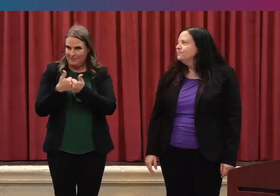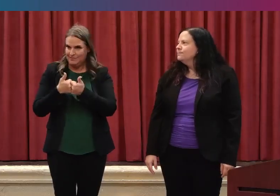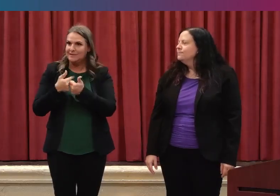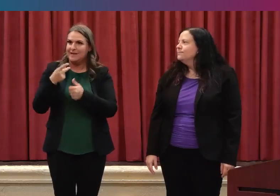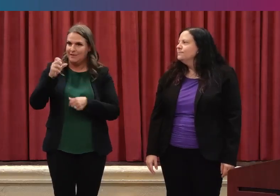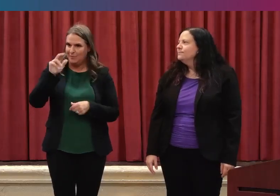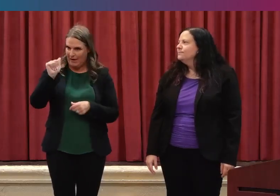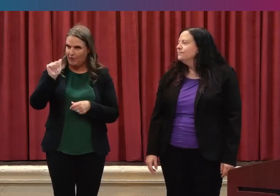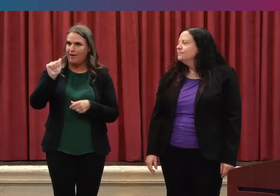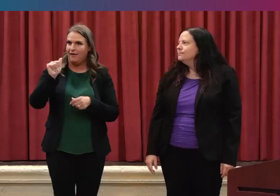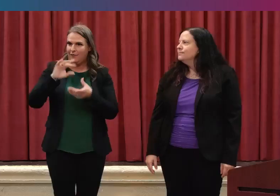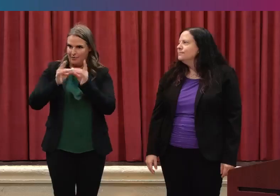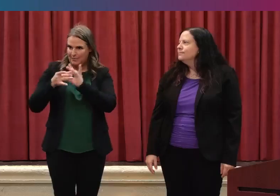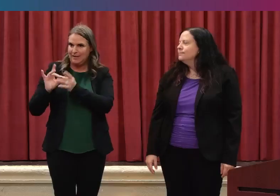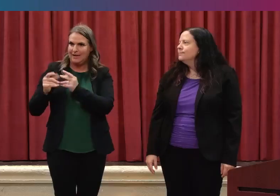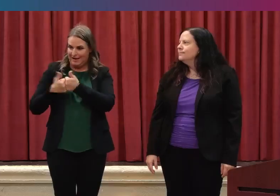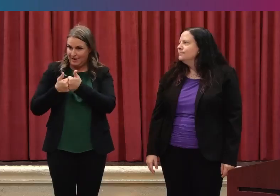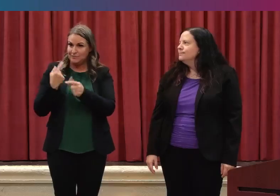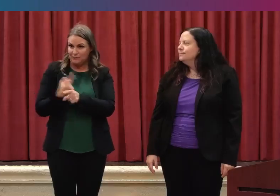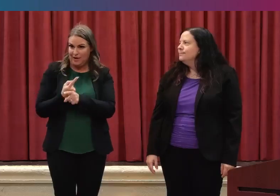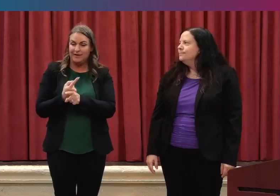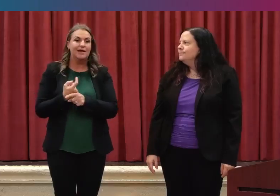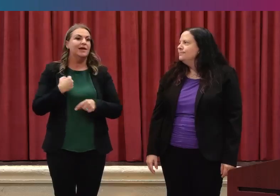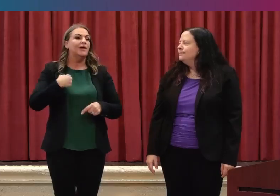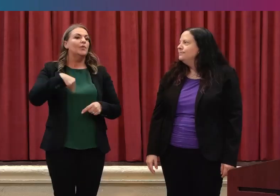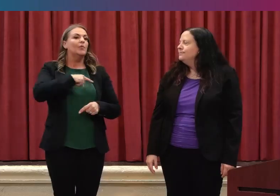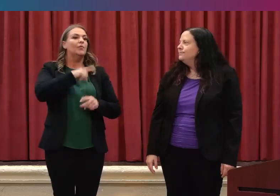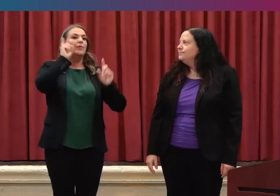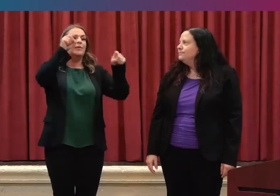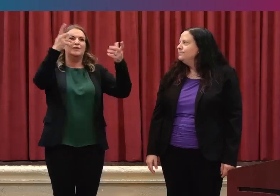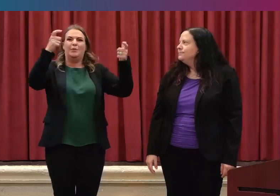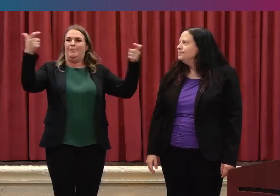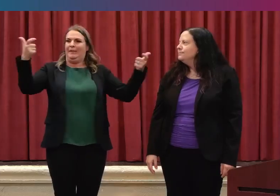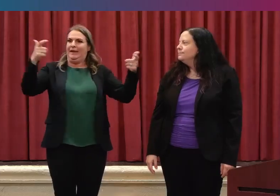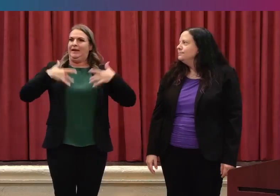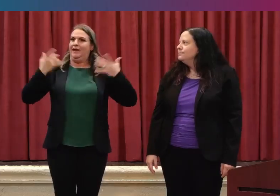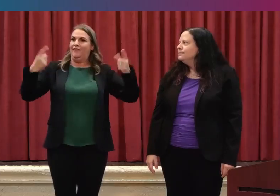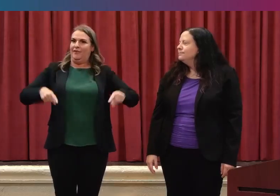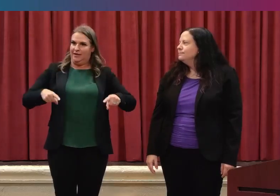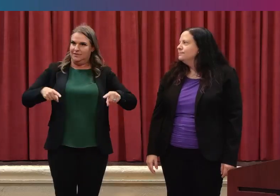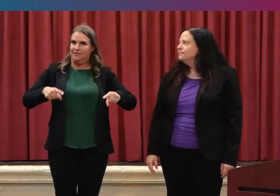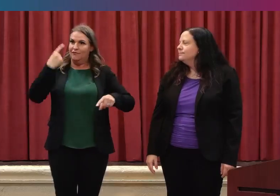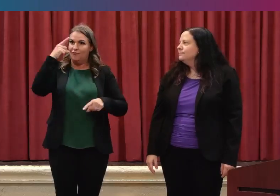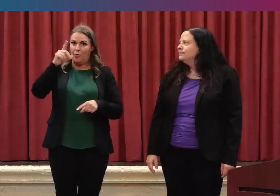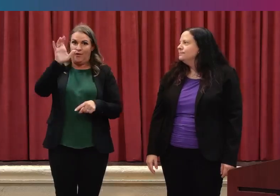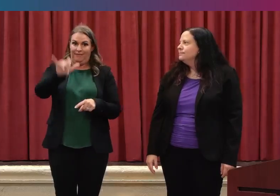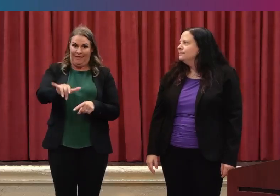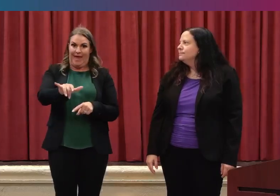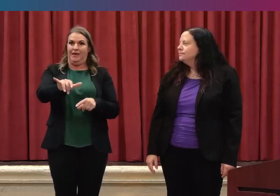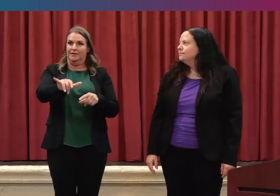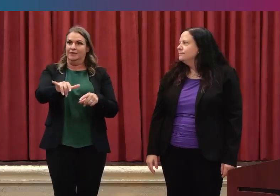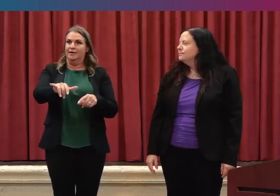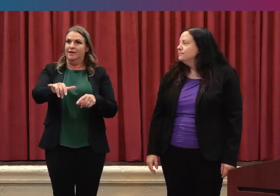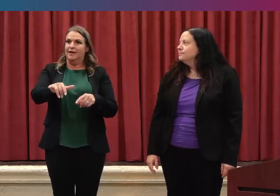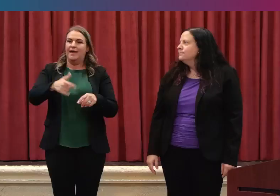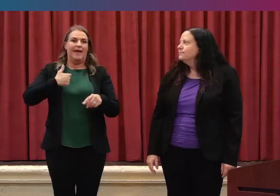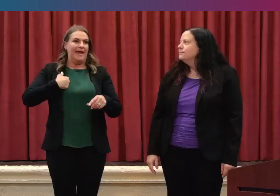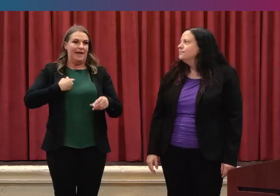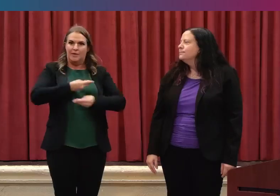We're going to be having the Olympic Games here in Los Angeles. So we went to a big event for the